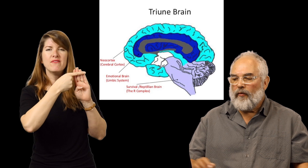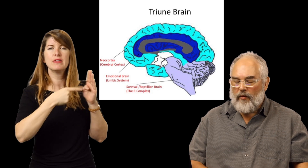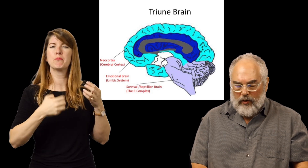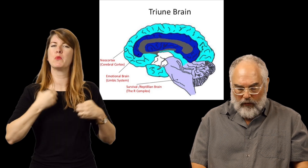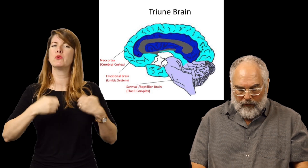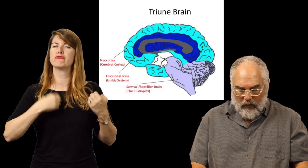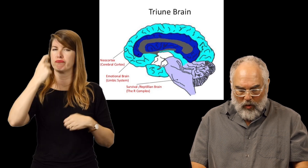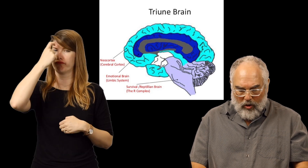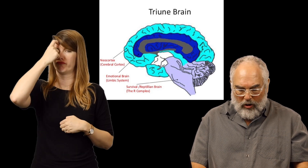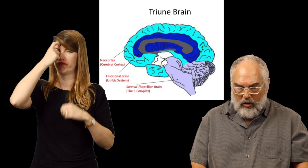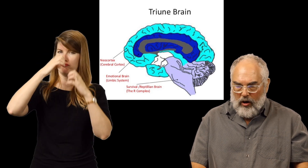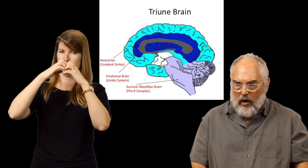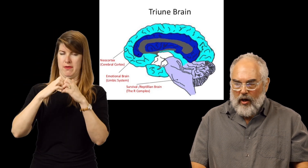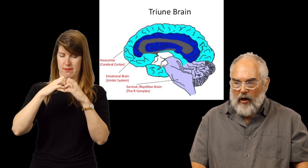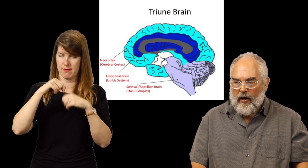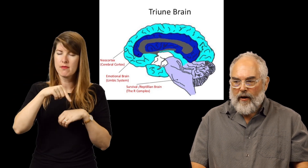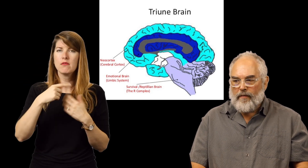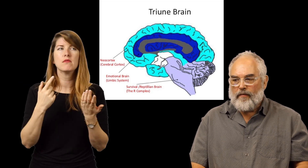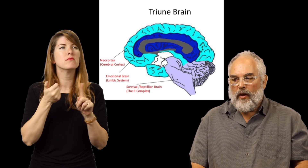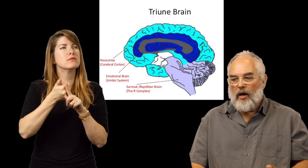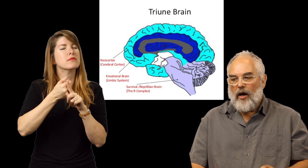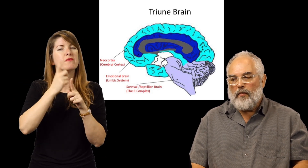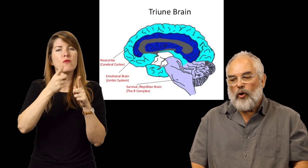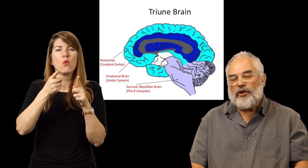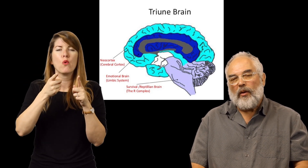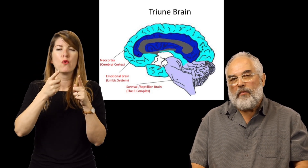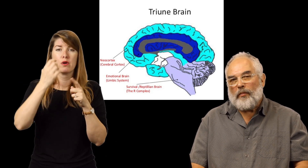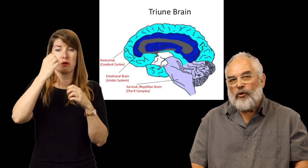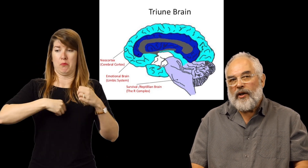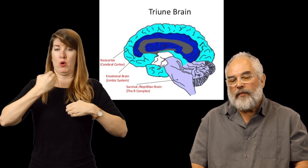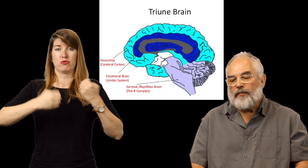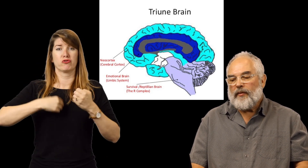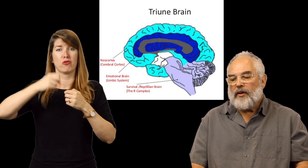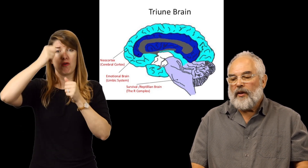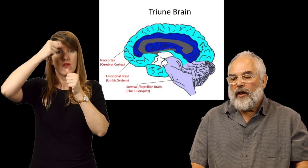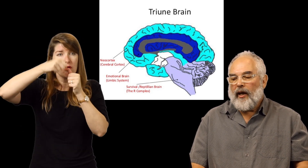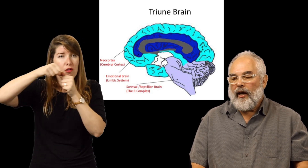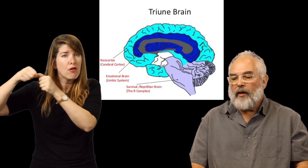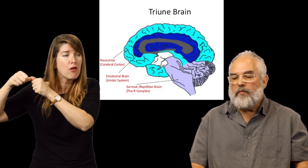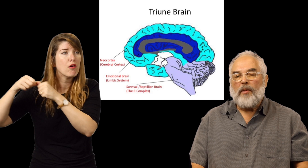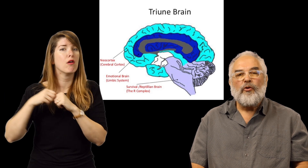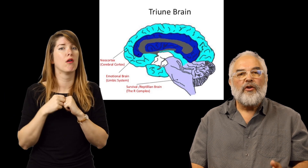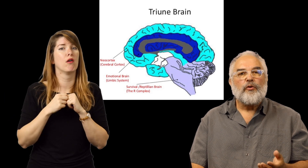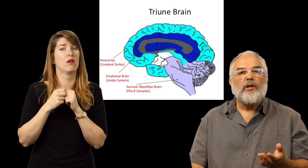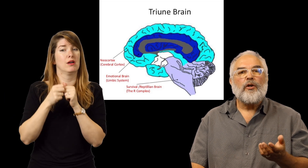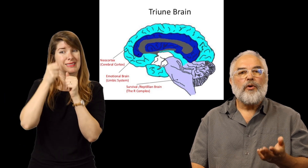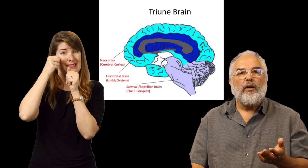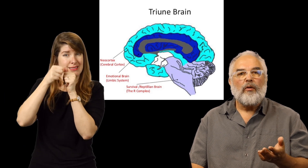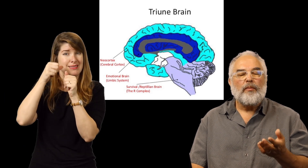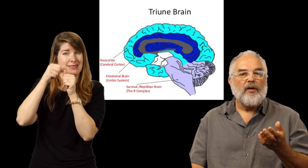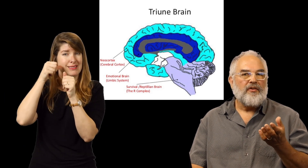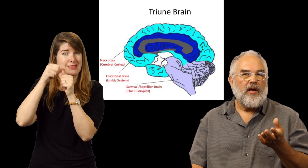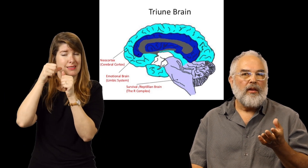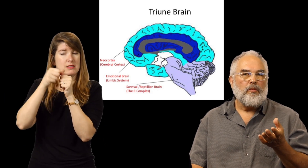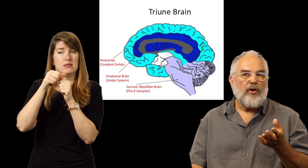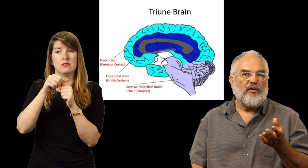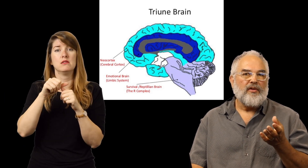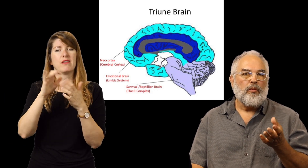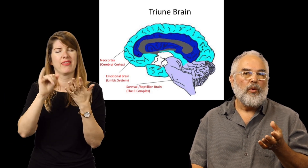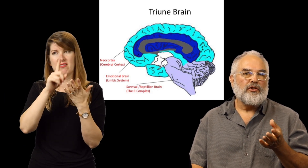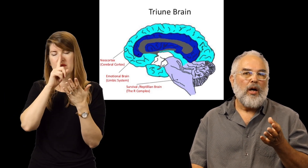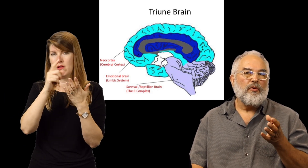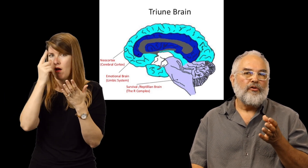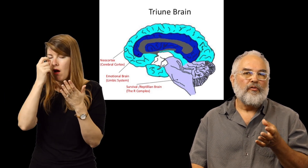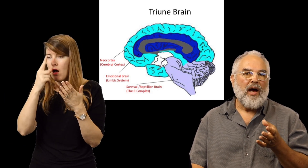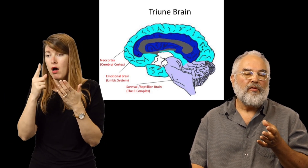is for emotional memory. And memory is really critical because, again, the brain's